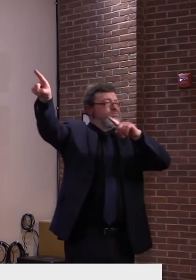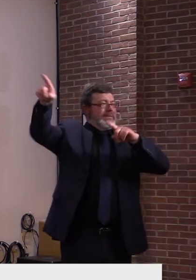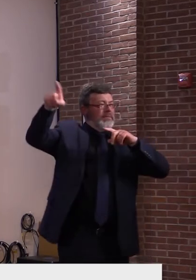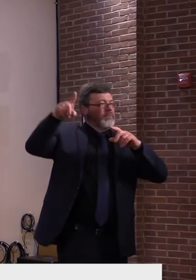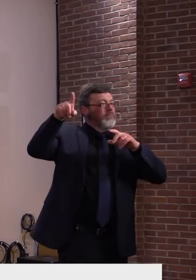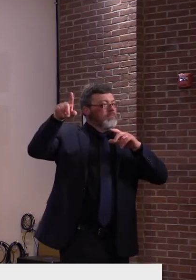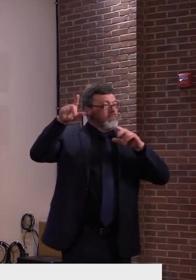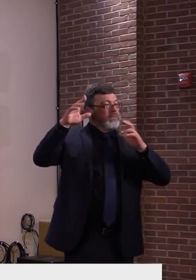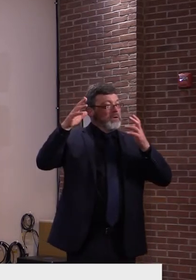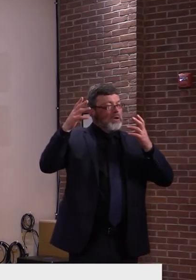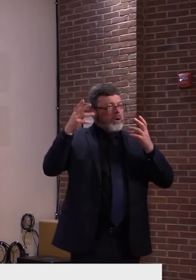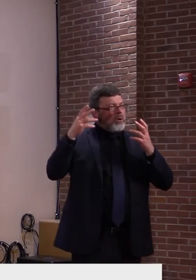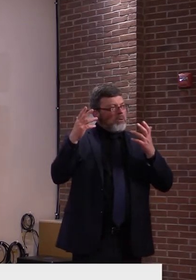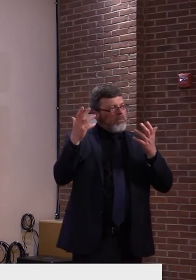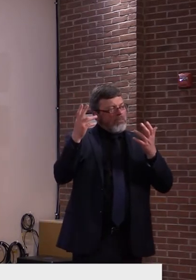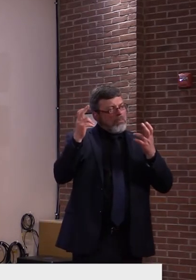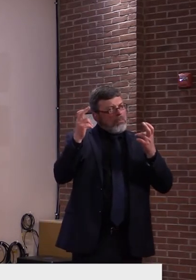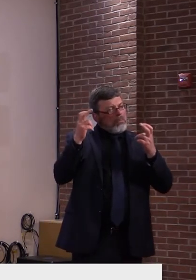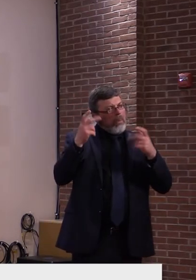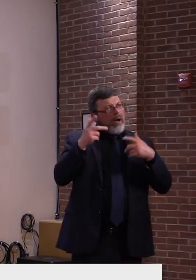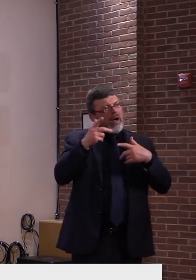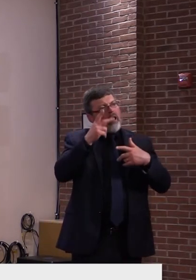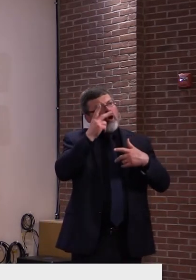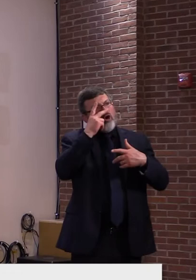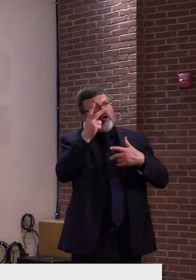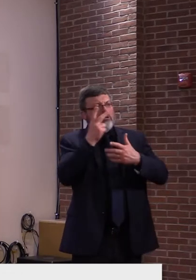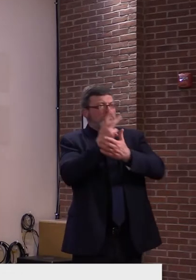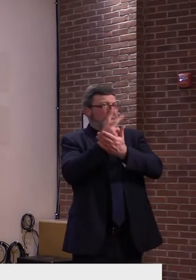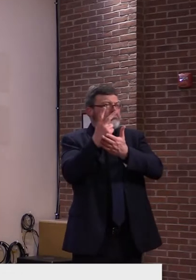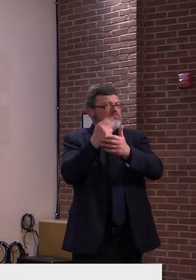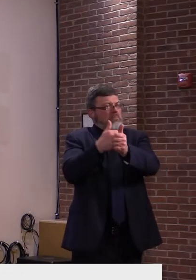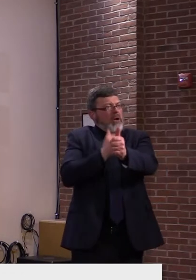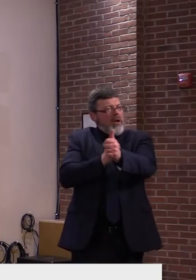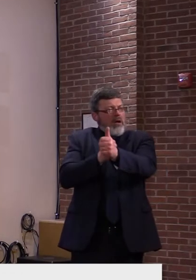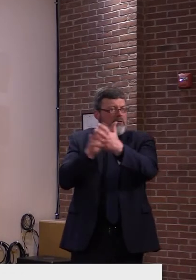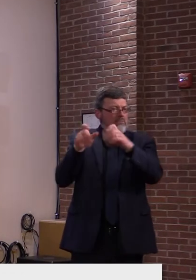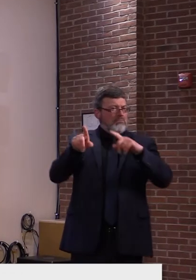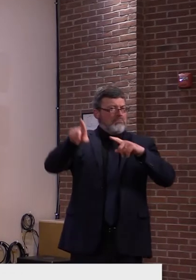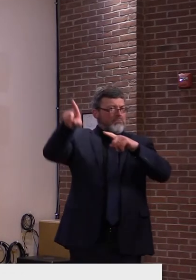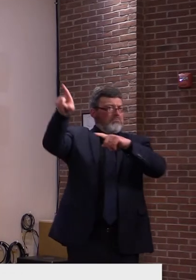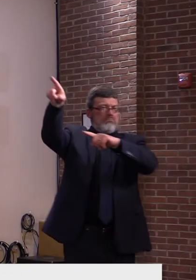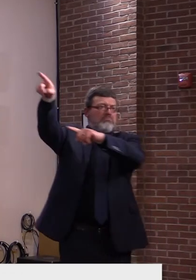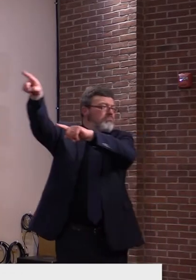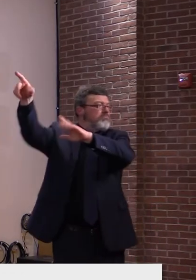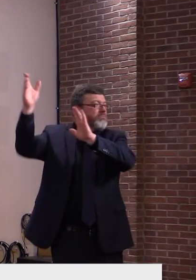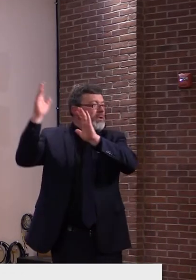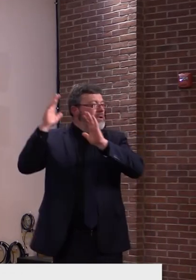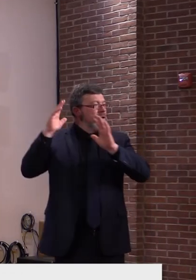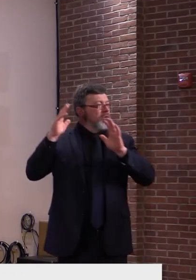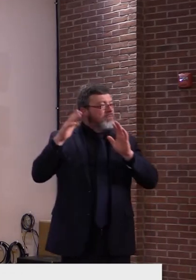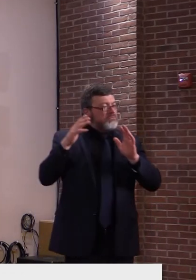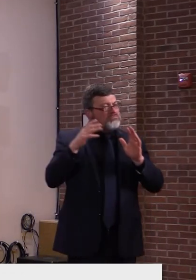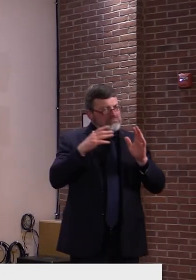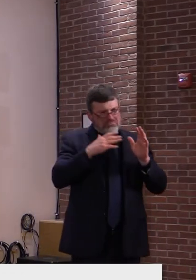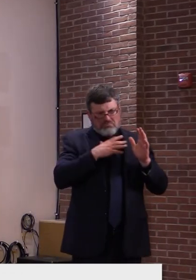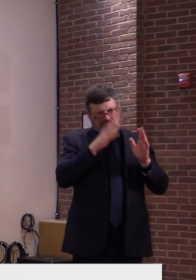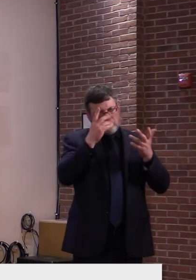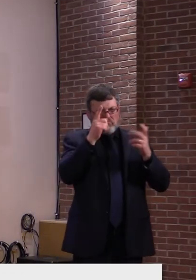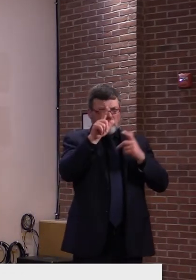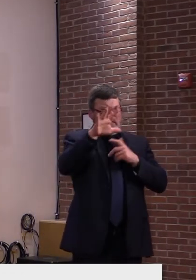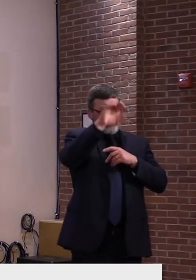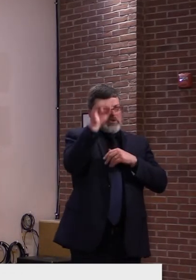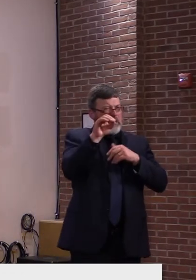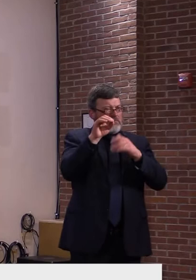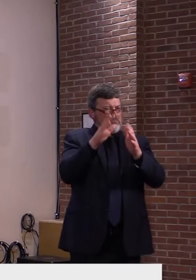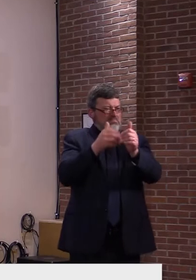last 7 days, and in the preceding 7 days for that matter. That's not causing a surge or a spike. That's causing, again,